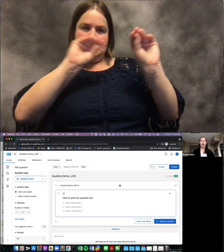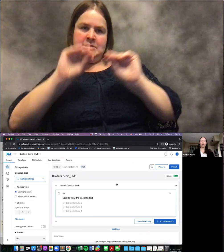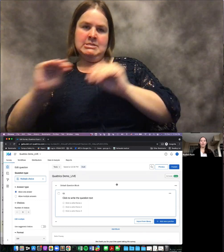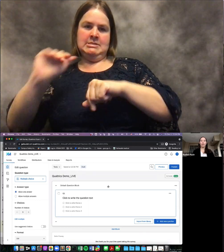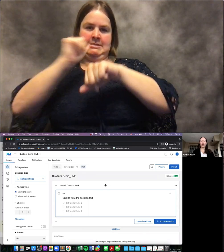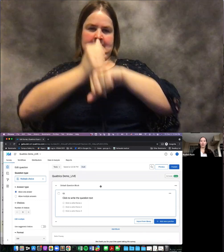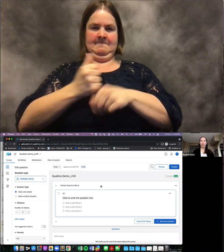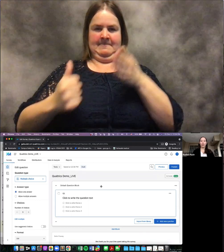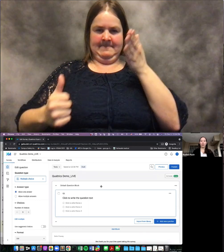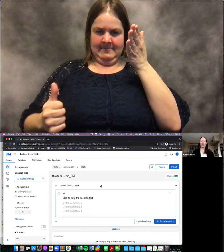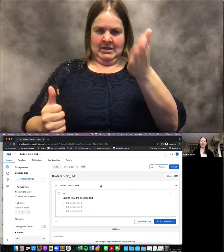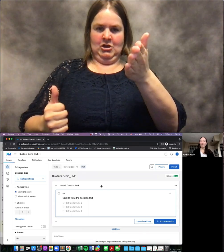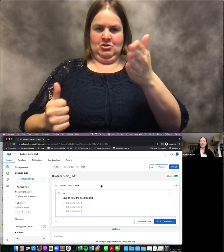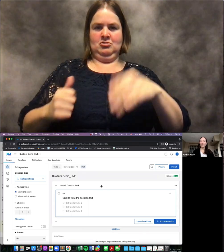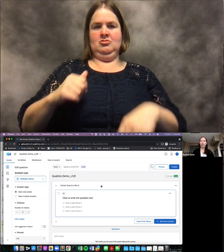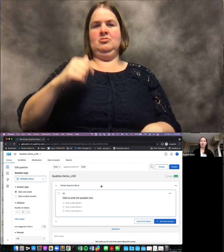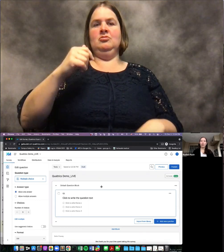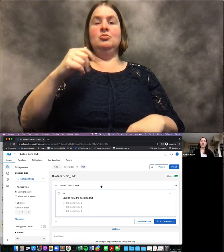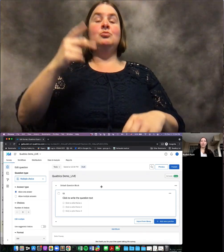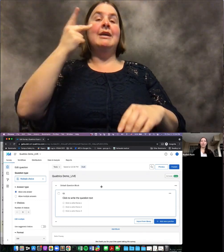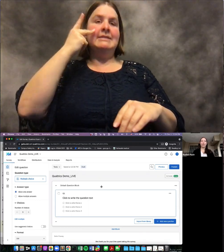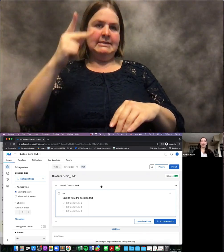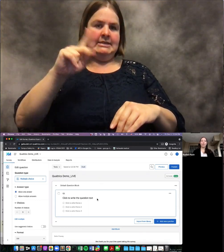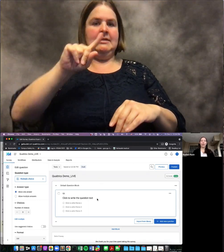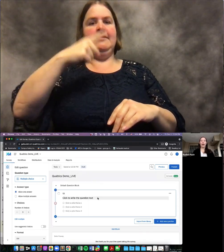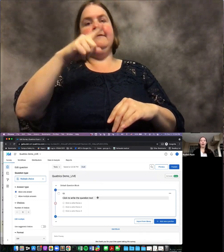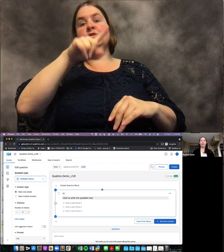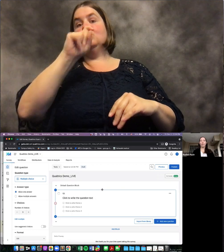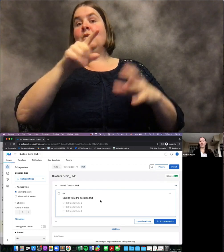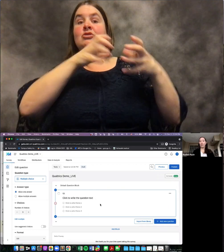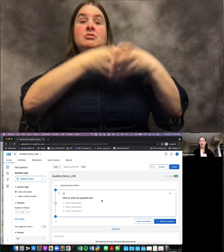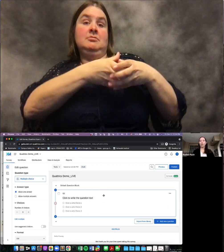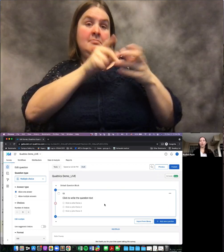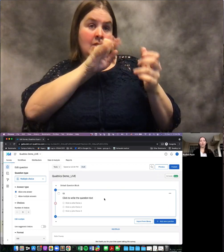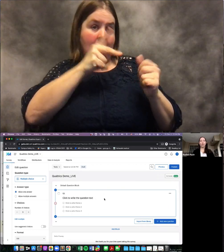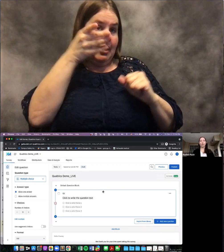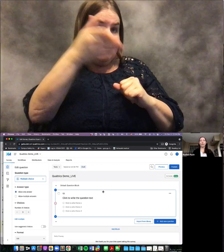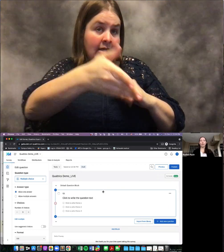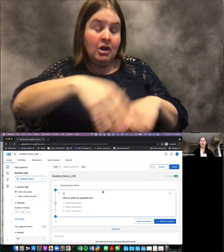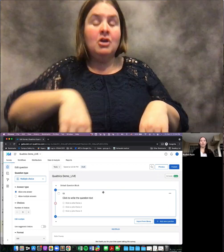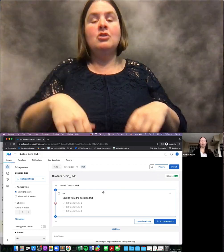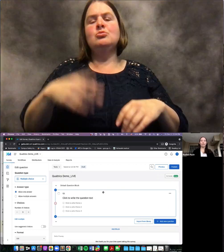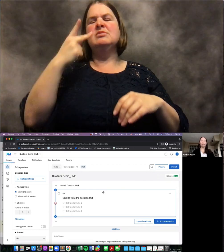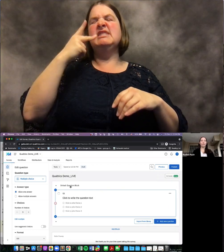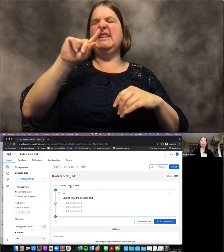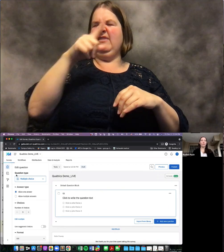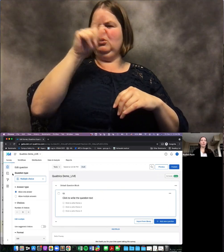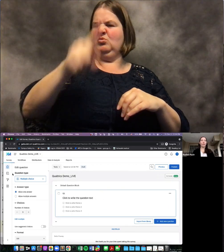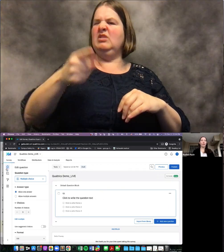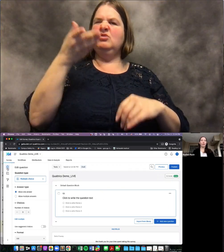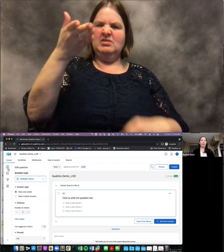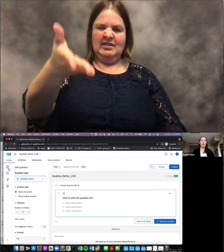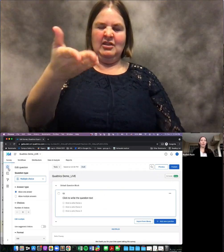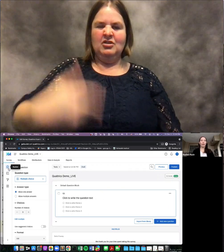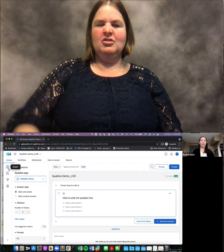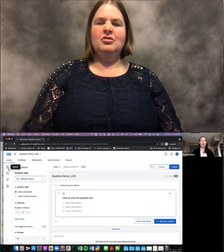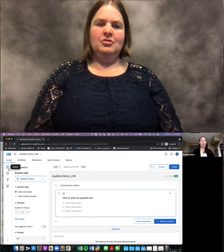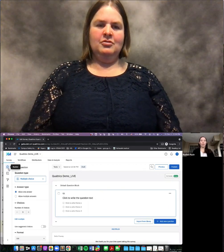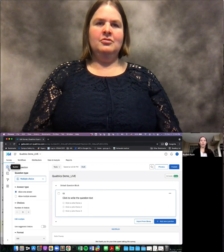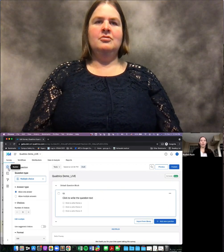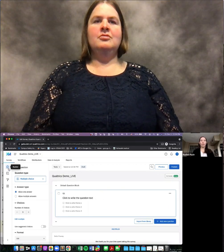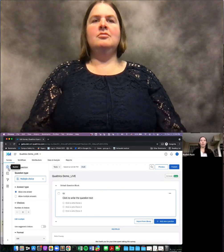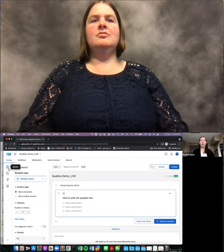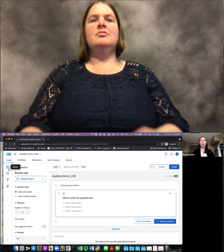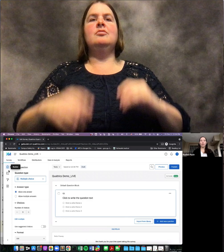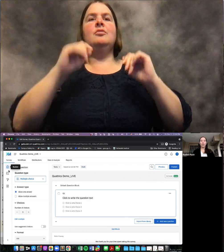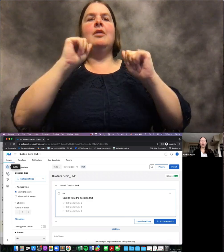We have the first question block. We have, by default, our first question. We can switch